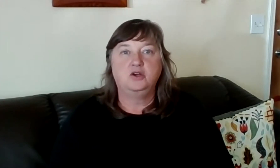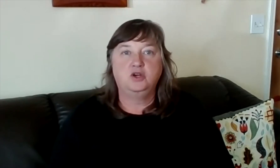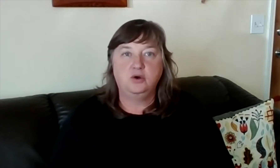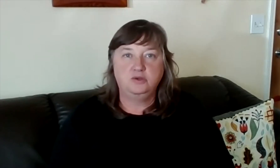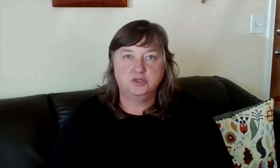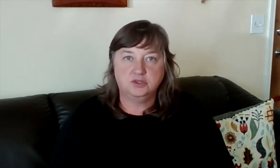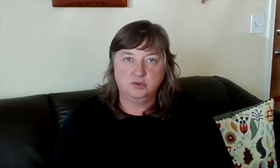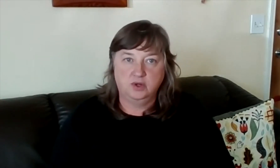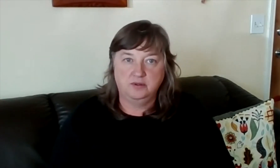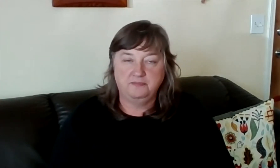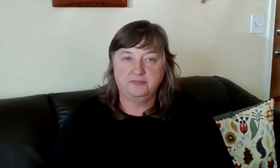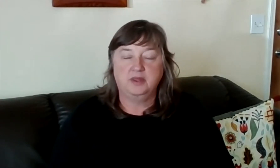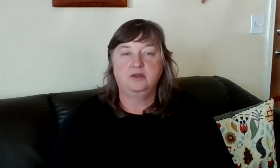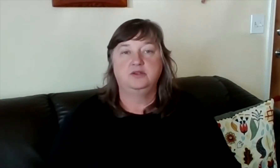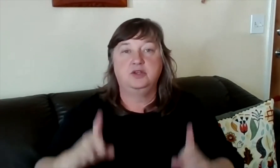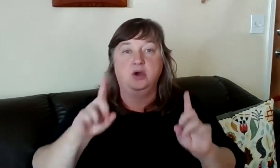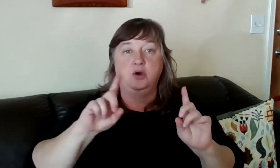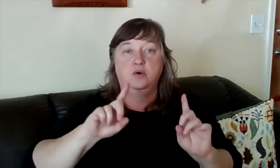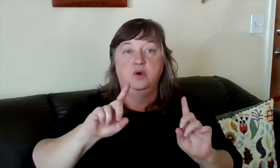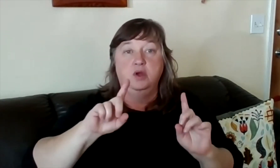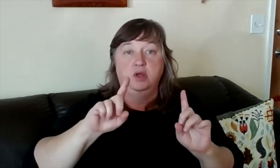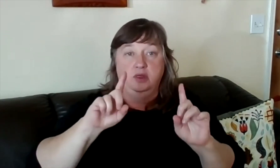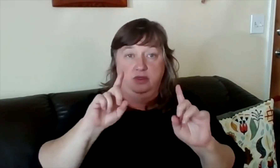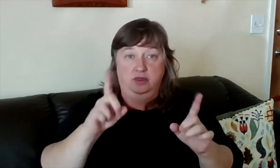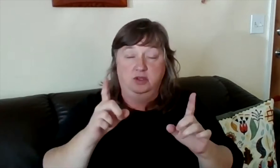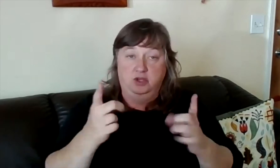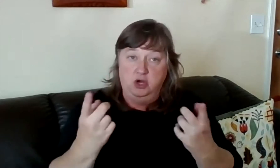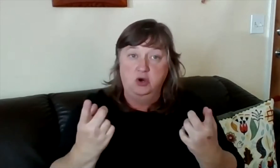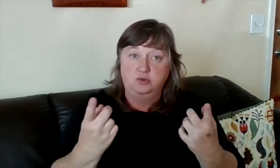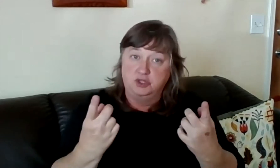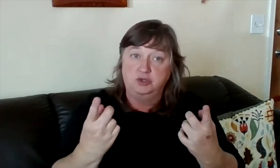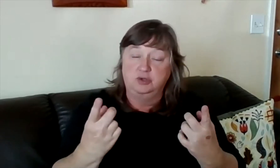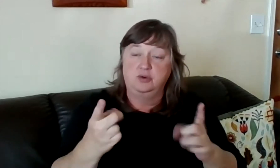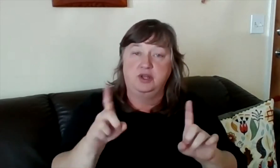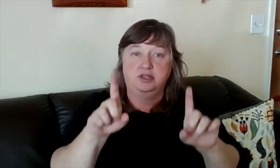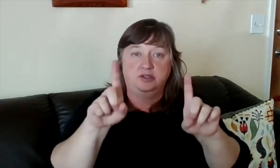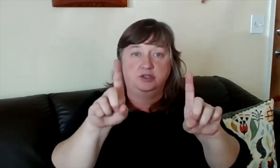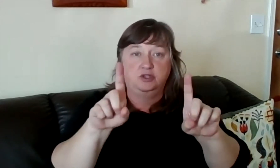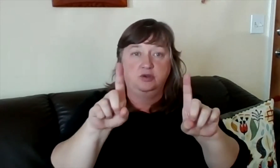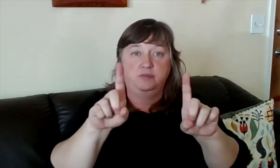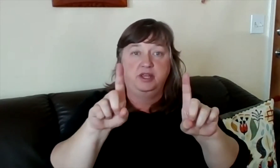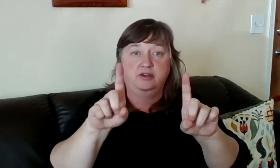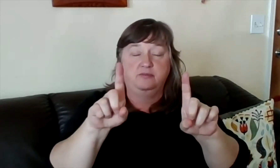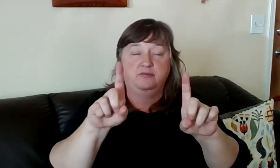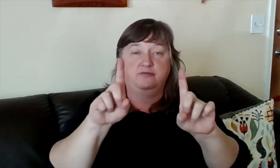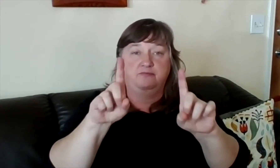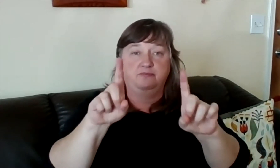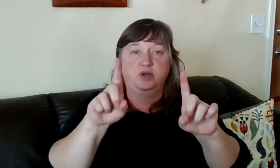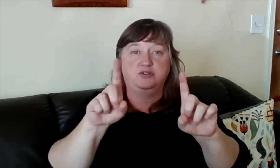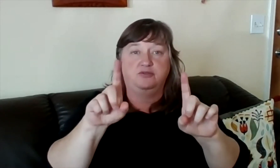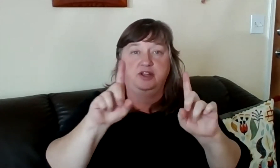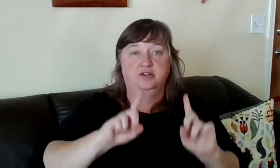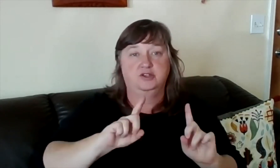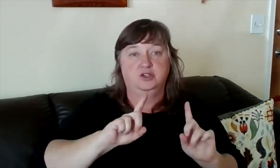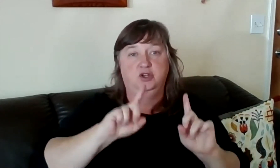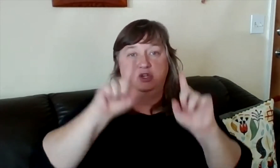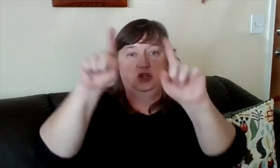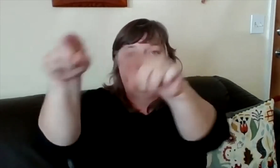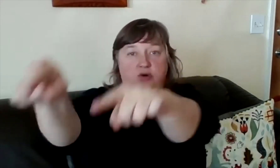Go to school. So go to is your two pointer fingers. Go